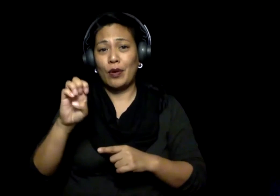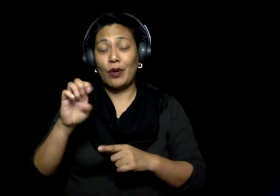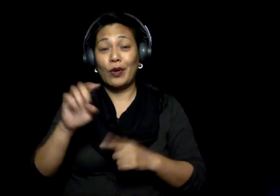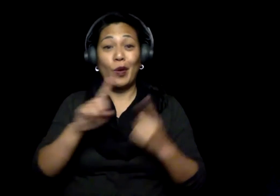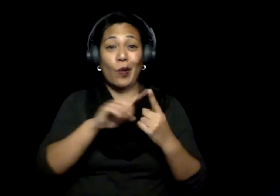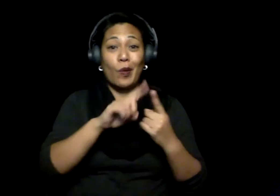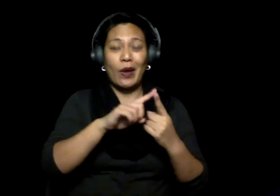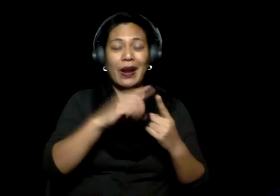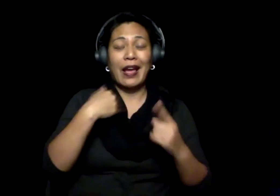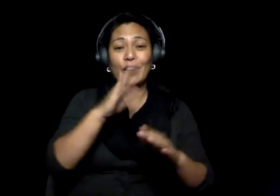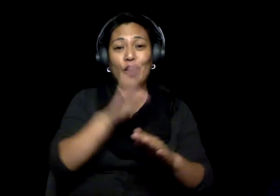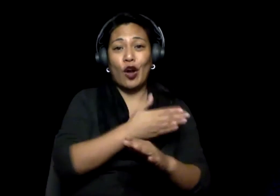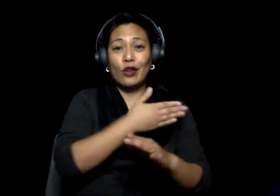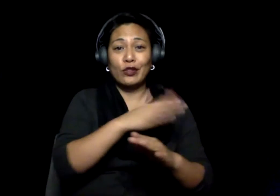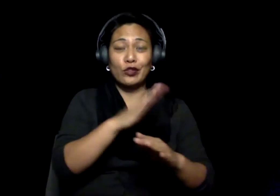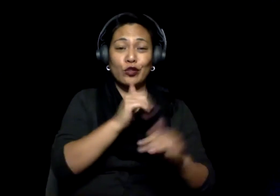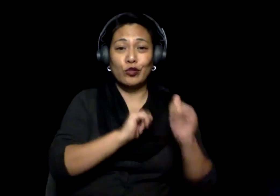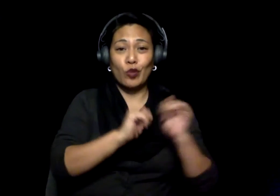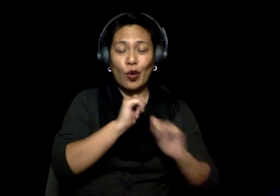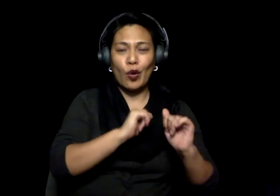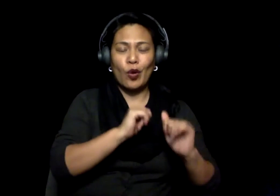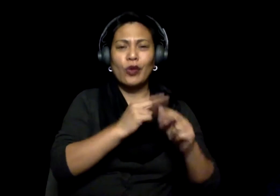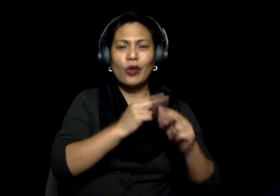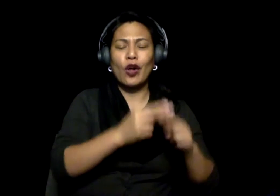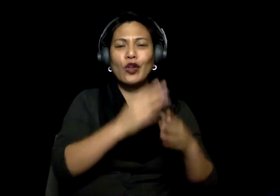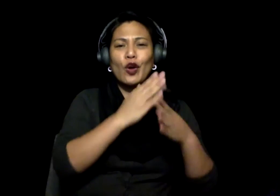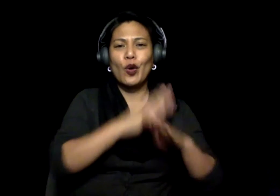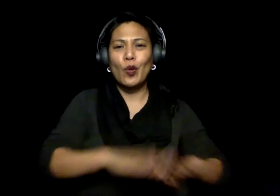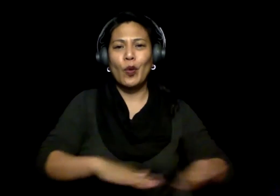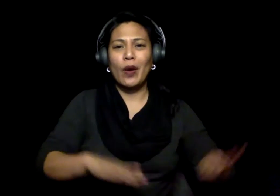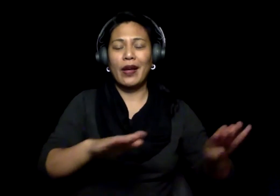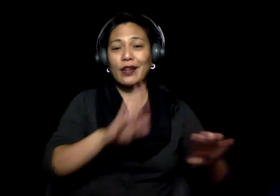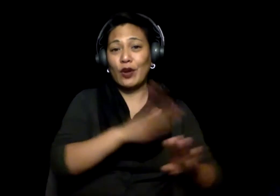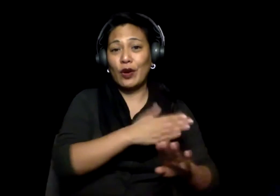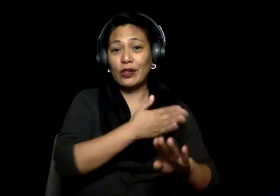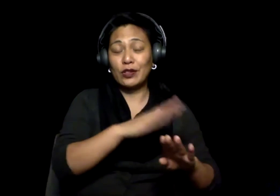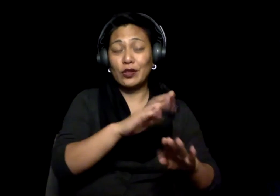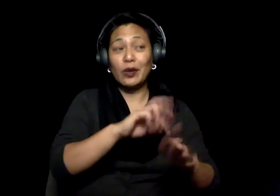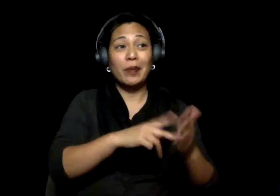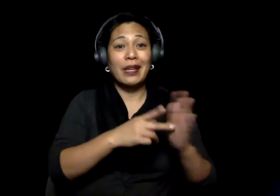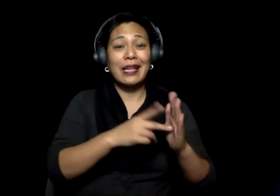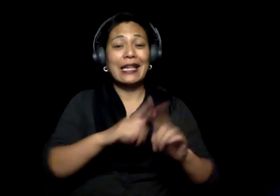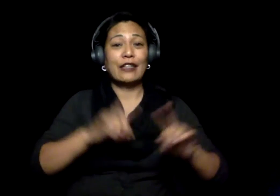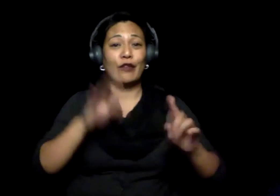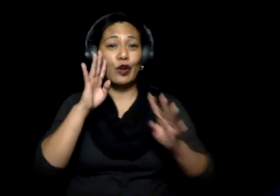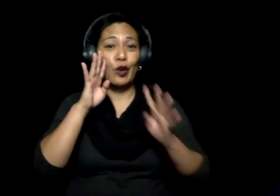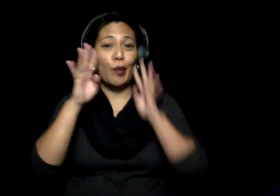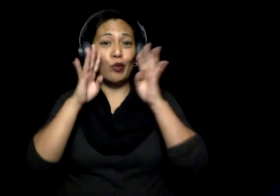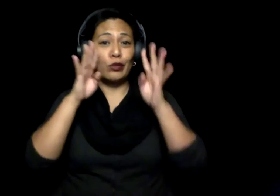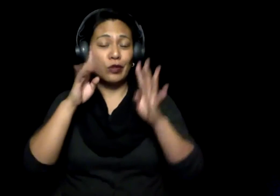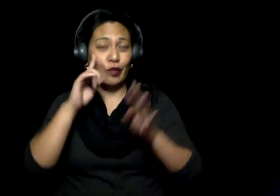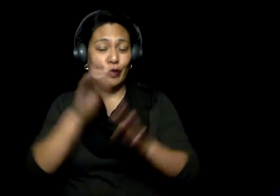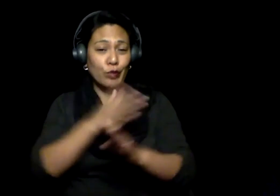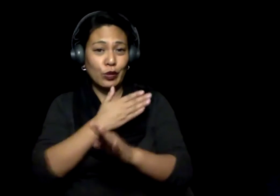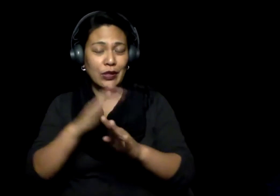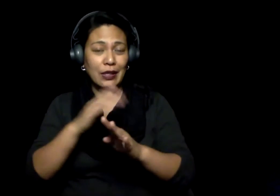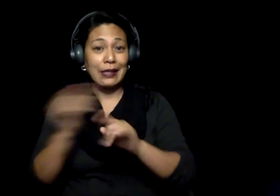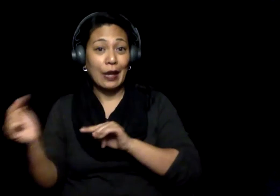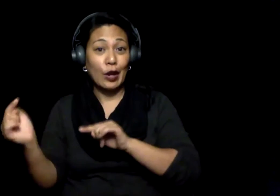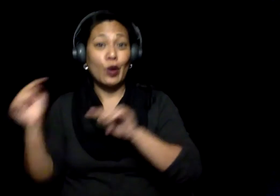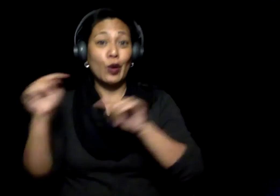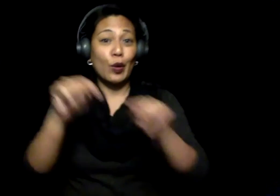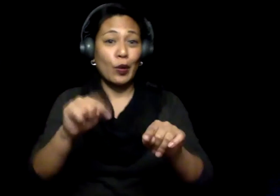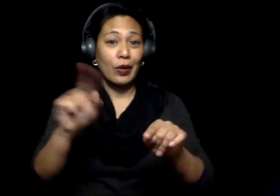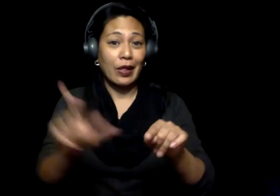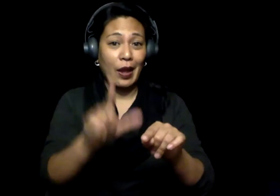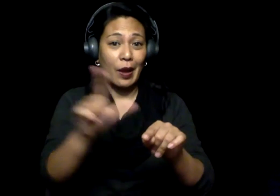called Quiet Concerts. So we had different composers come into the library and perform these concerts that would